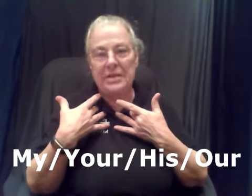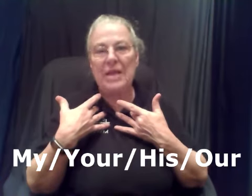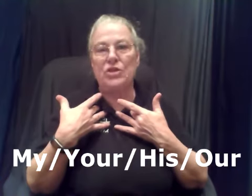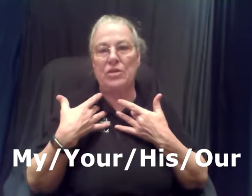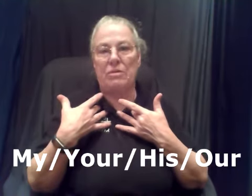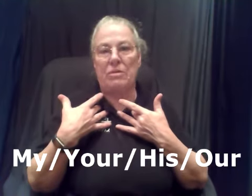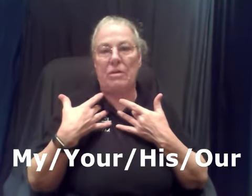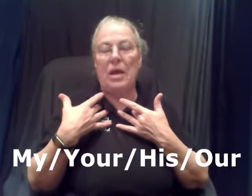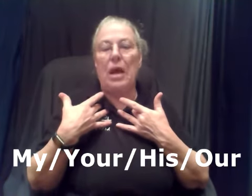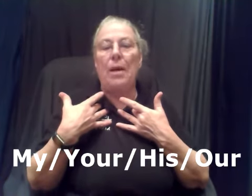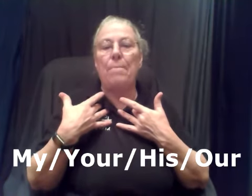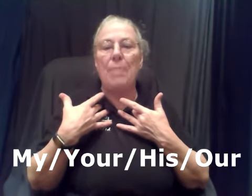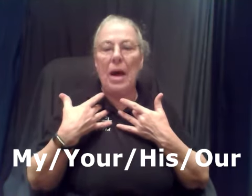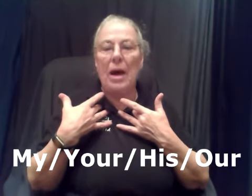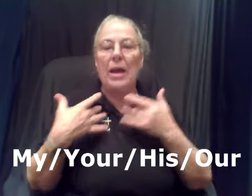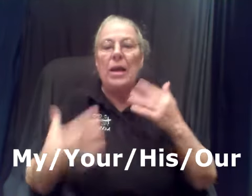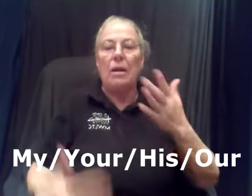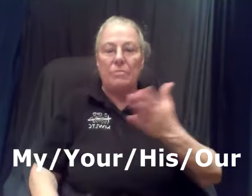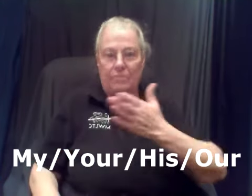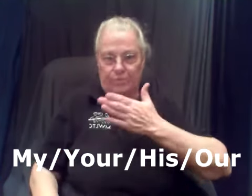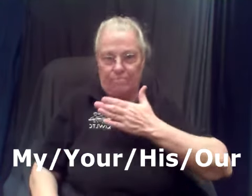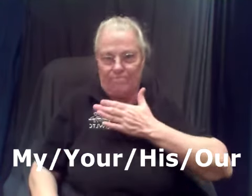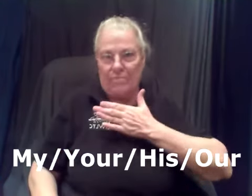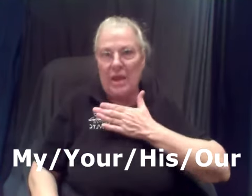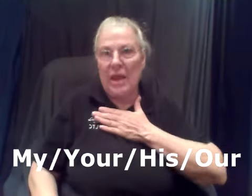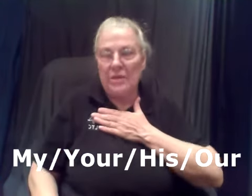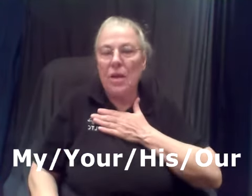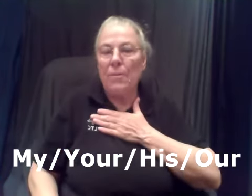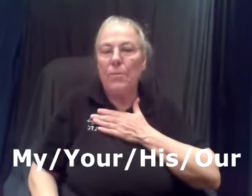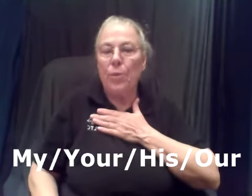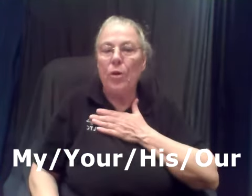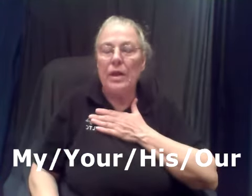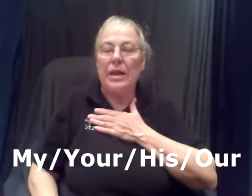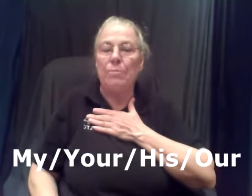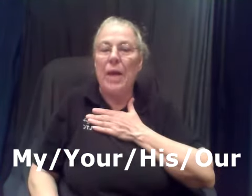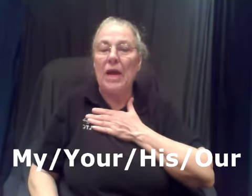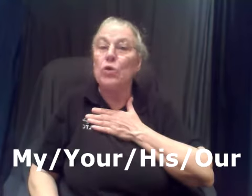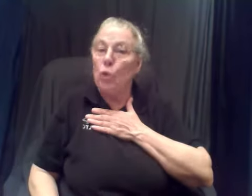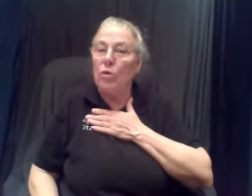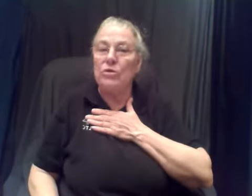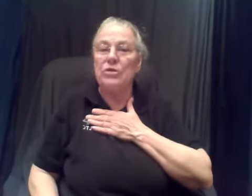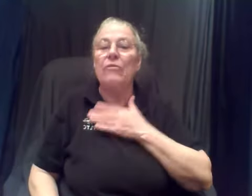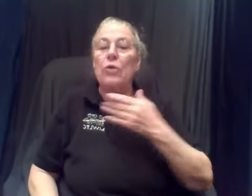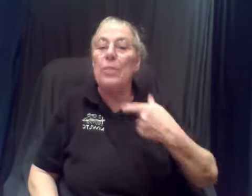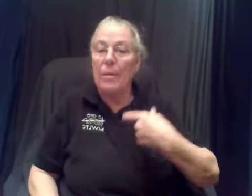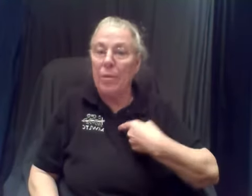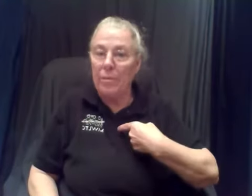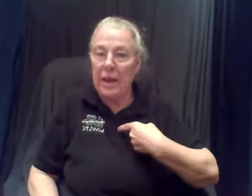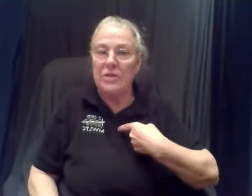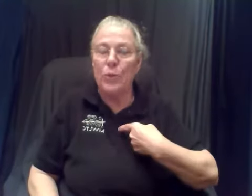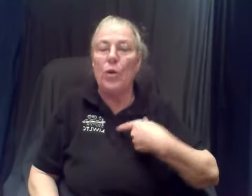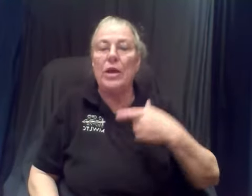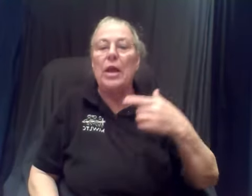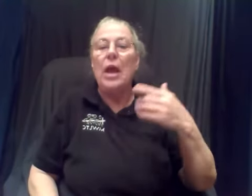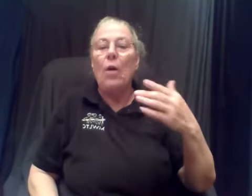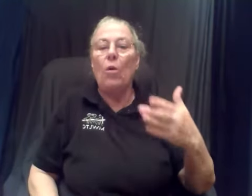possession. My is pulling it back toward yourself. You remember me is pointing. Well,